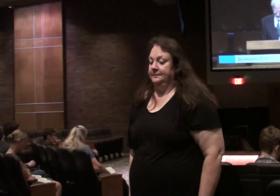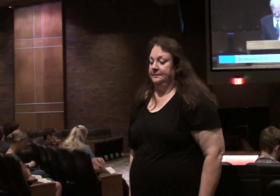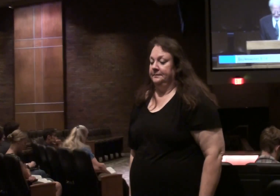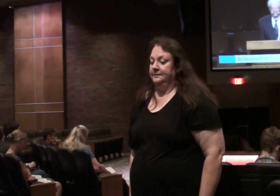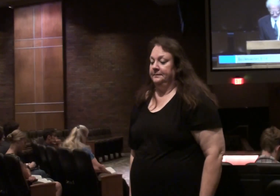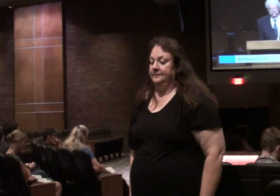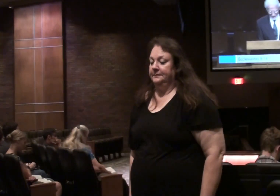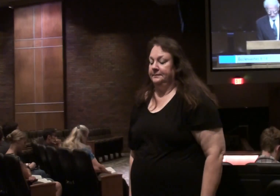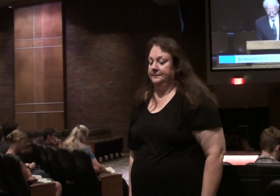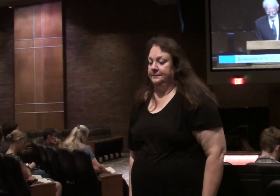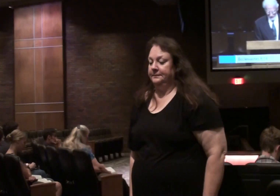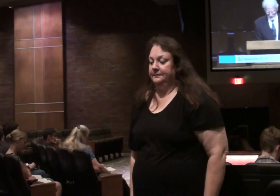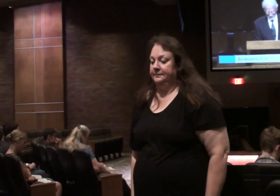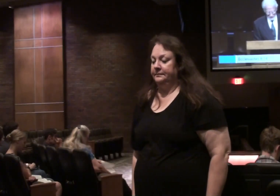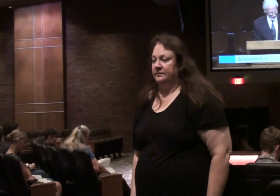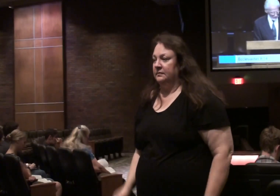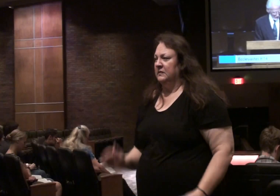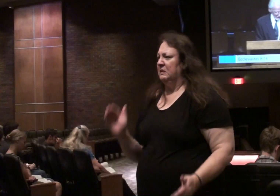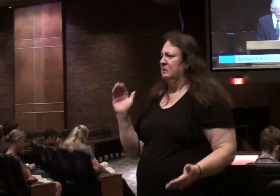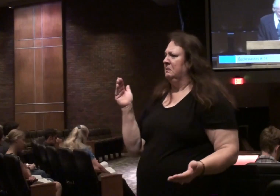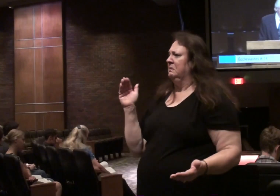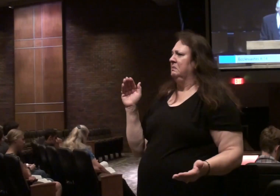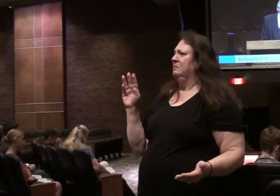like, wow.